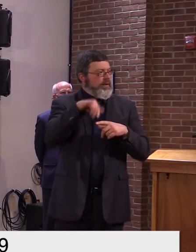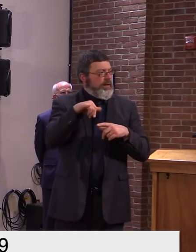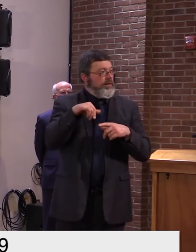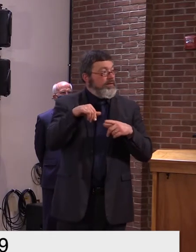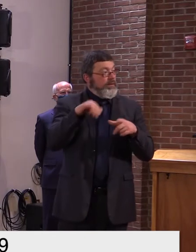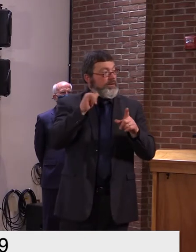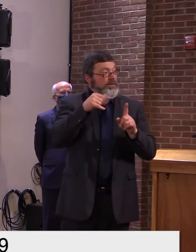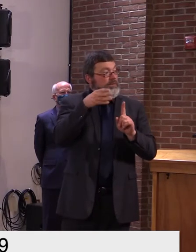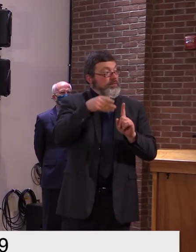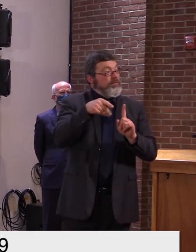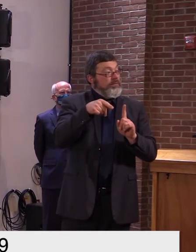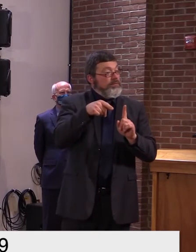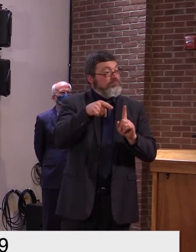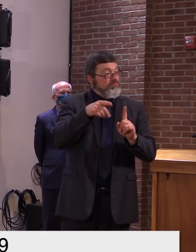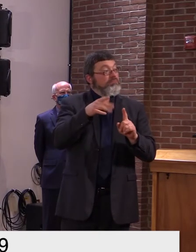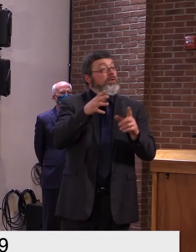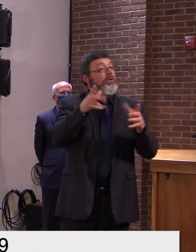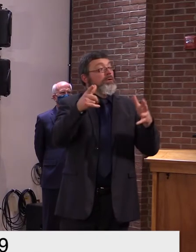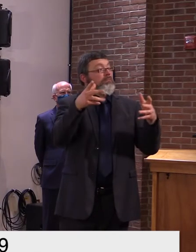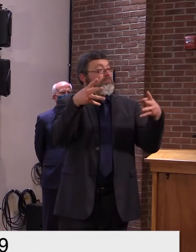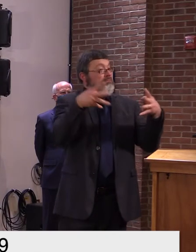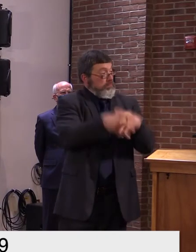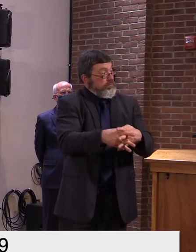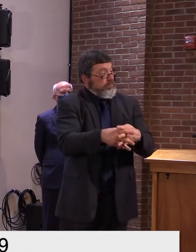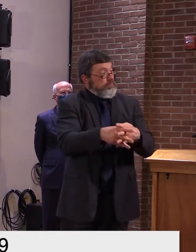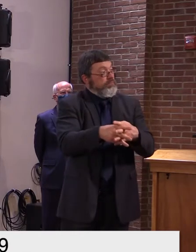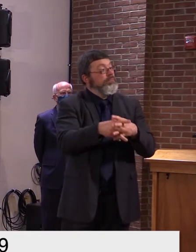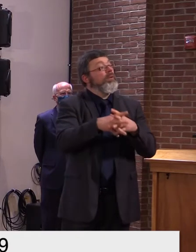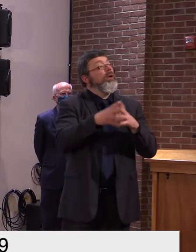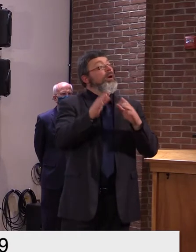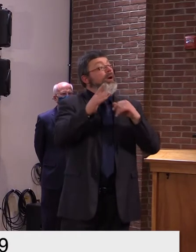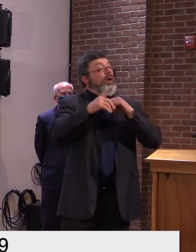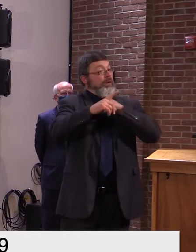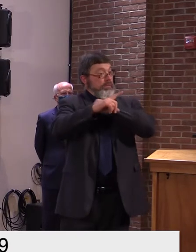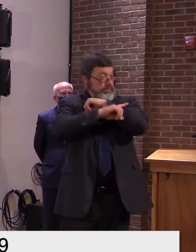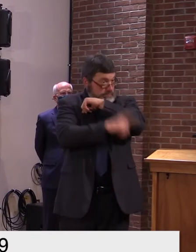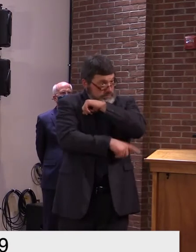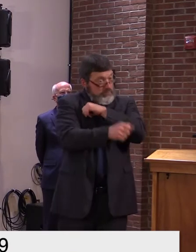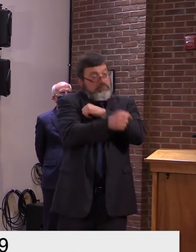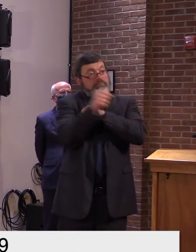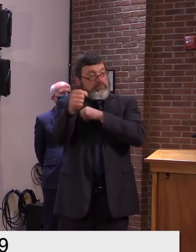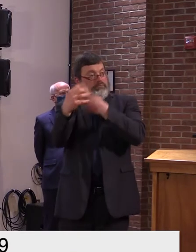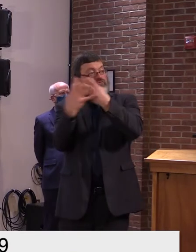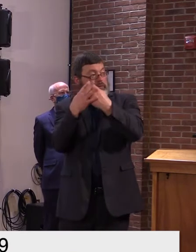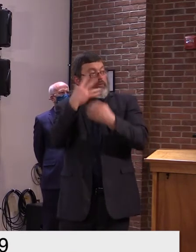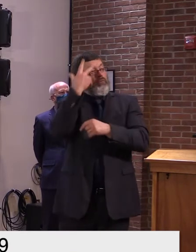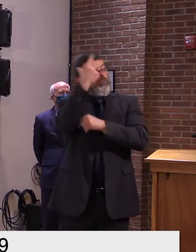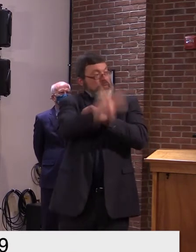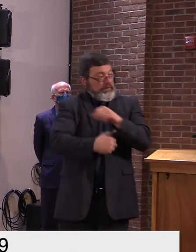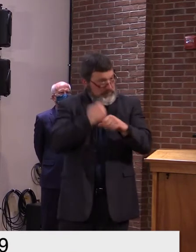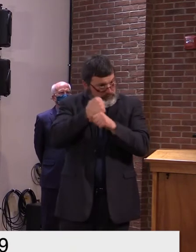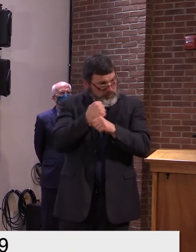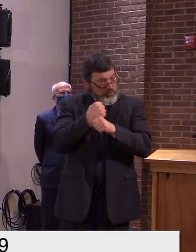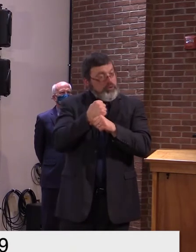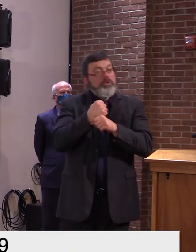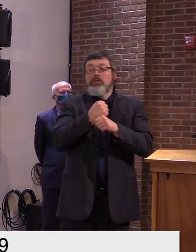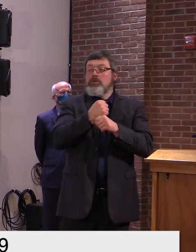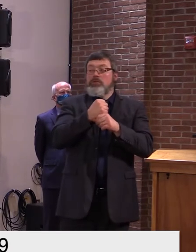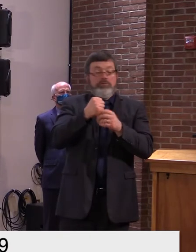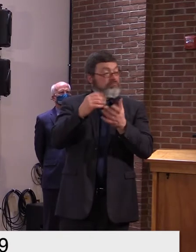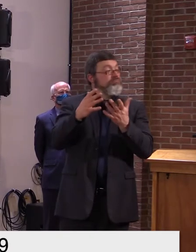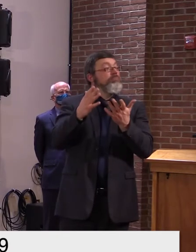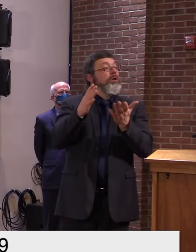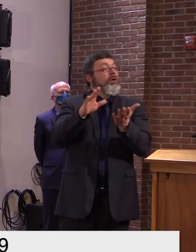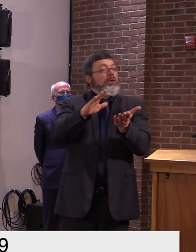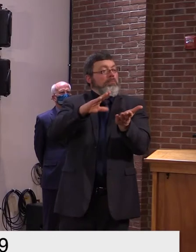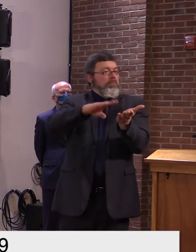released well before that 3 years. So I guess I'm wondering, from your point of view, is the Department